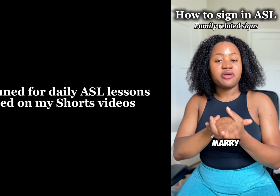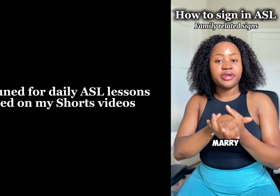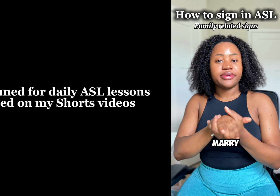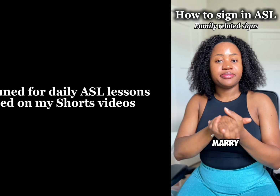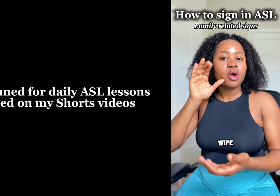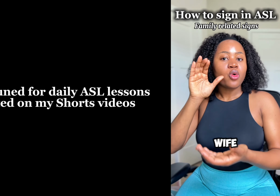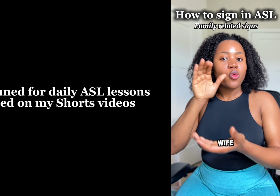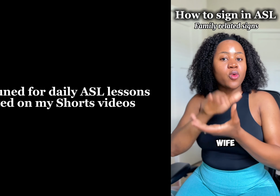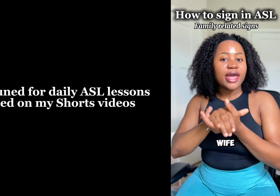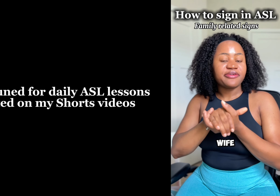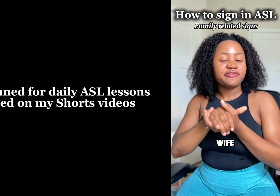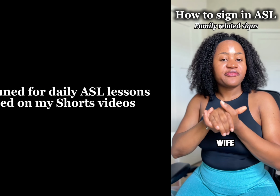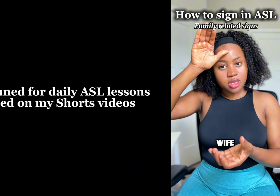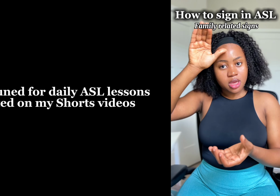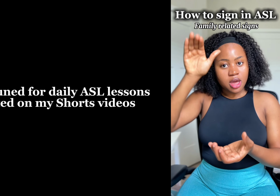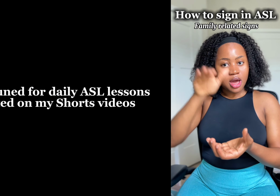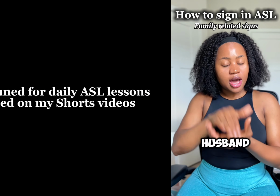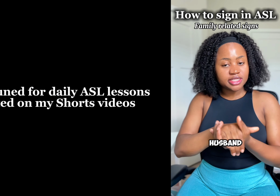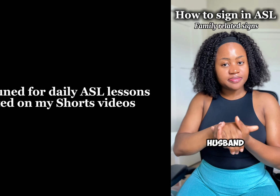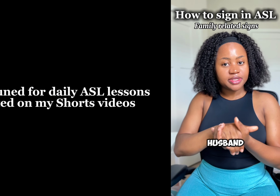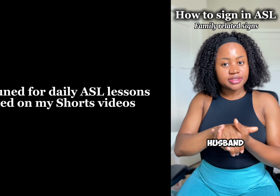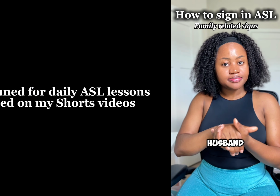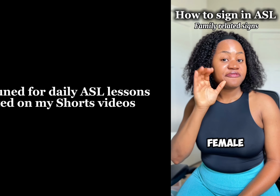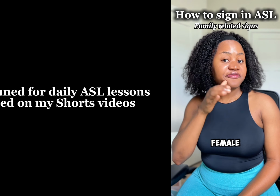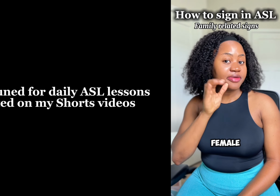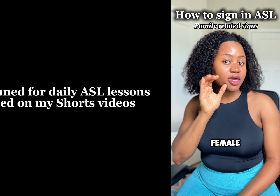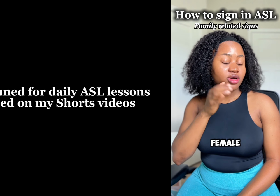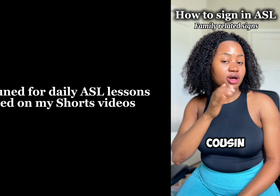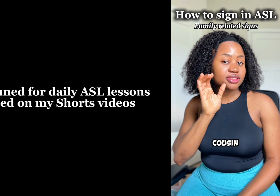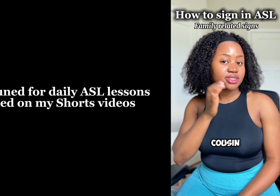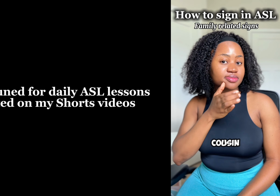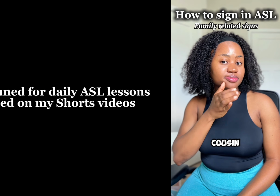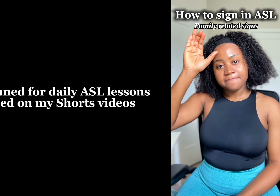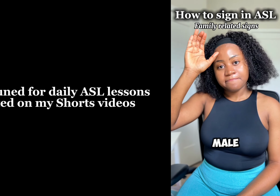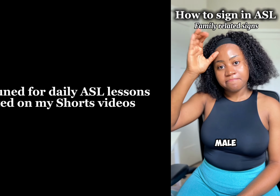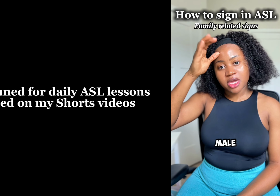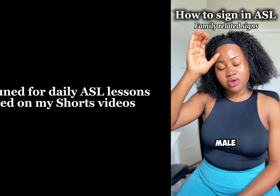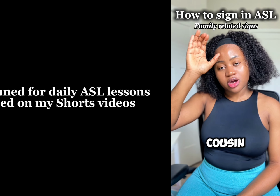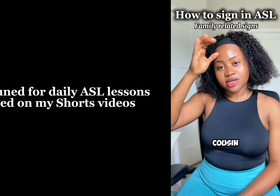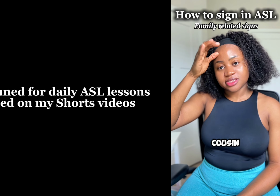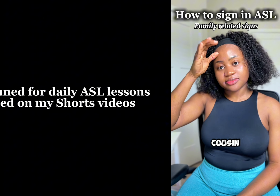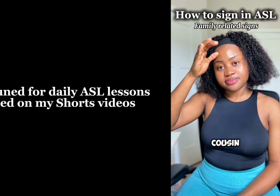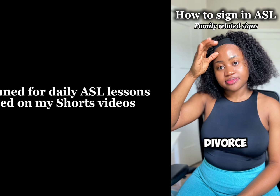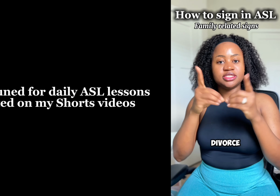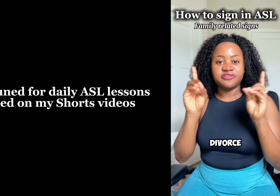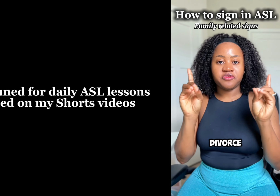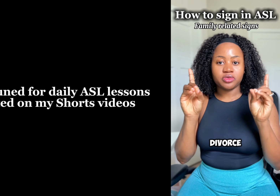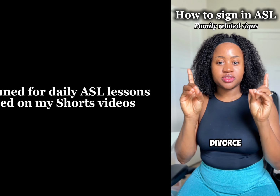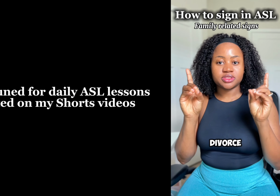marry, wife, husband, female cousin, male cousin, divorce.